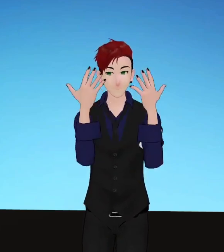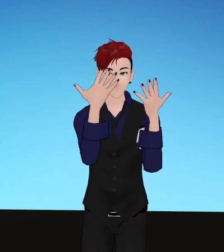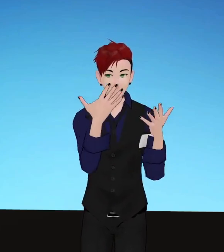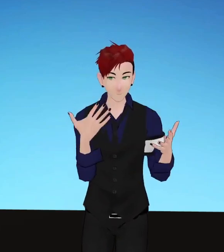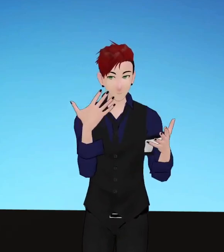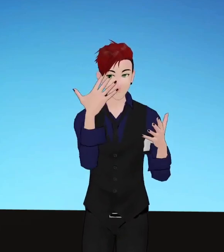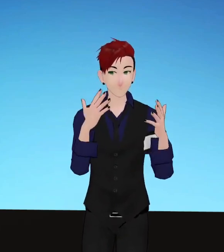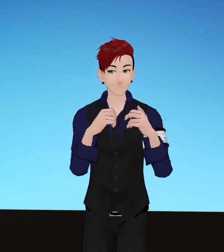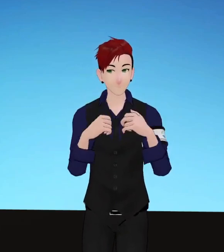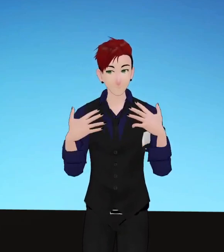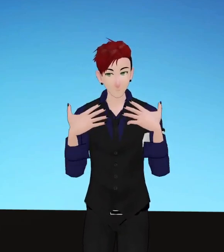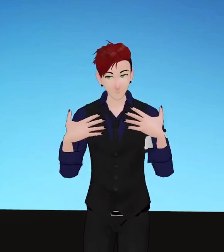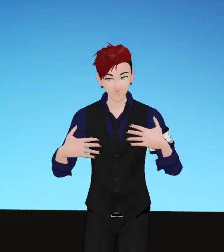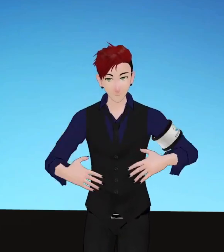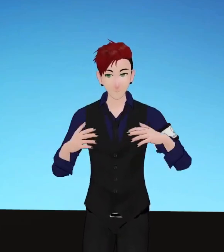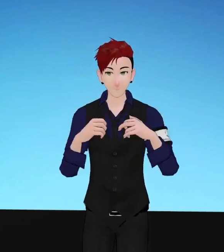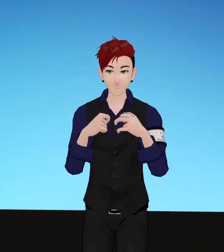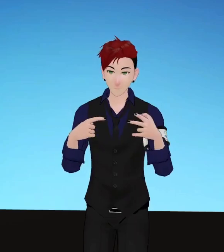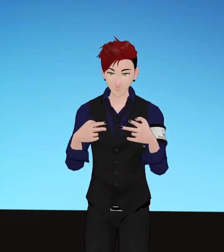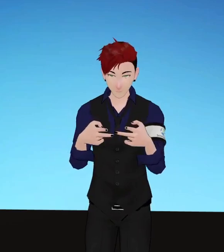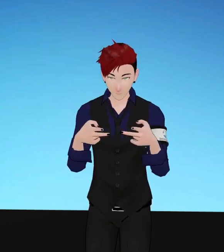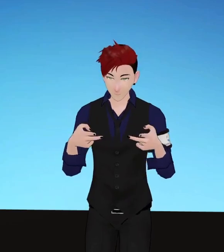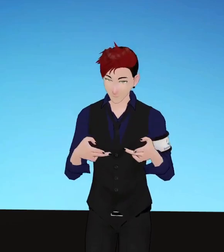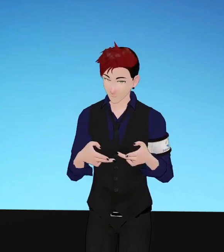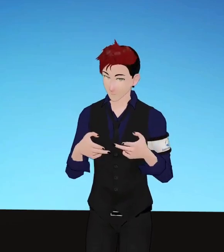spatial positioning within the area that you sign in.